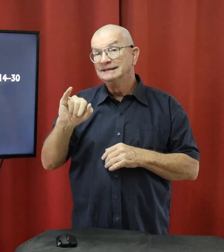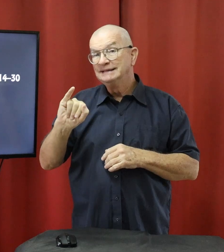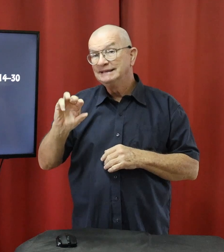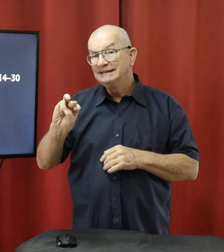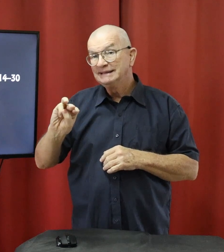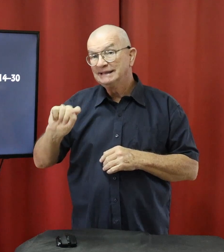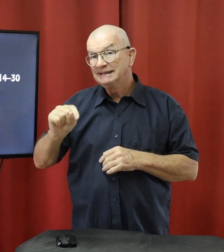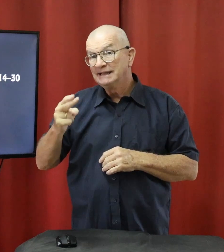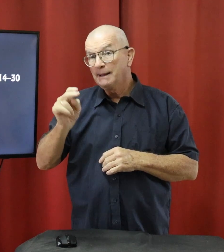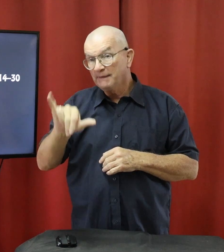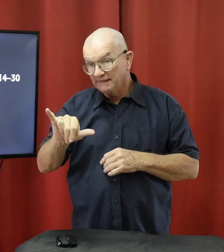that Timothy